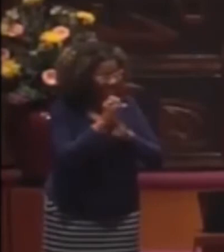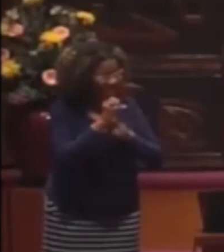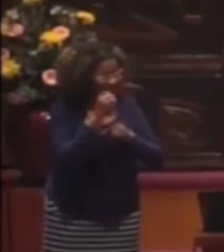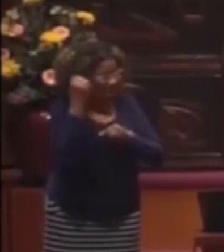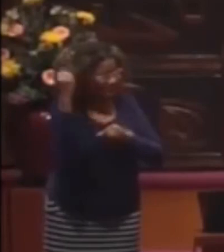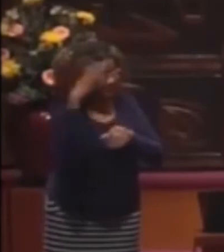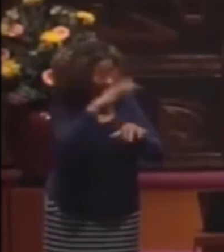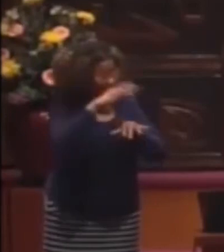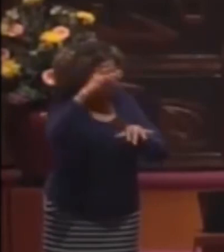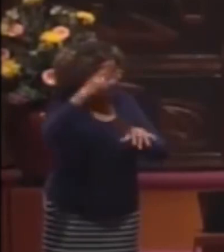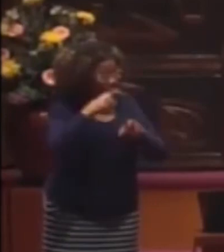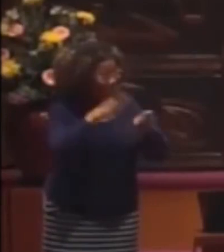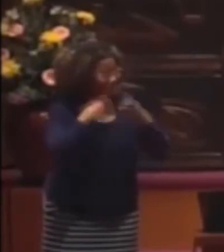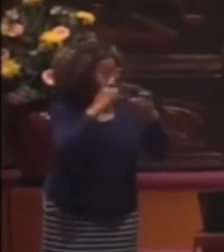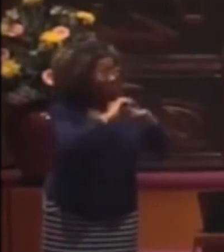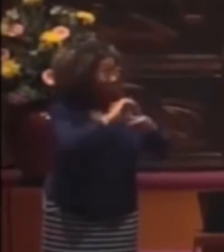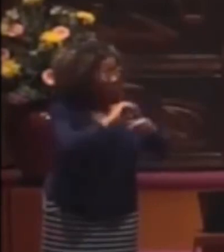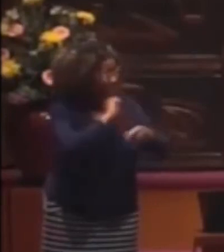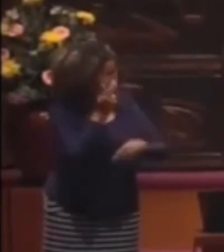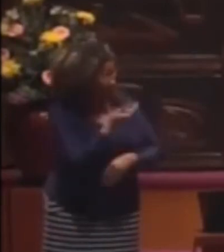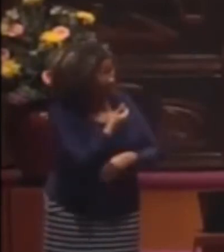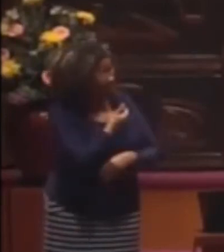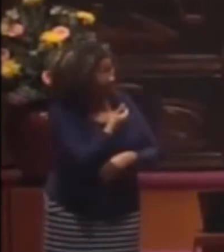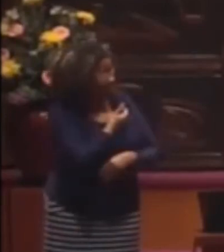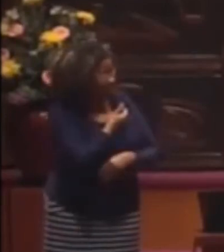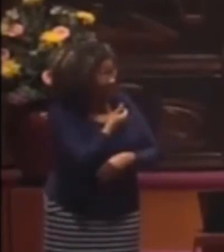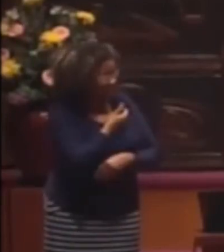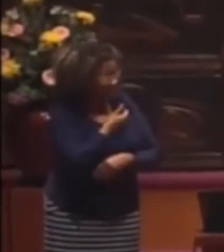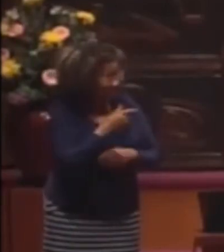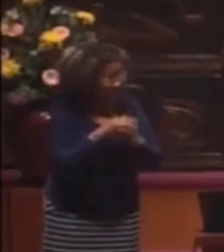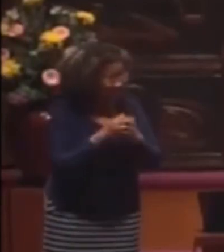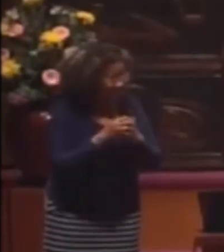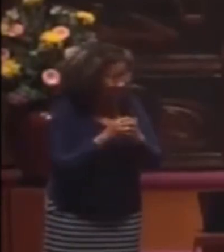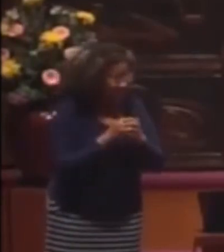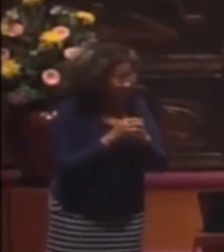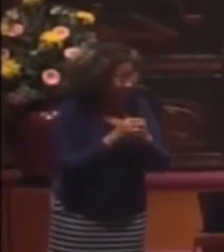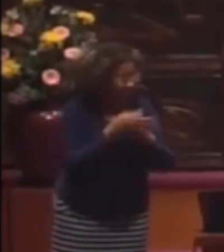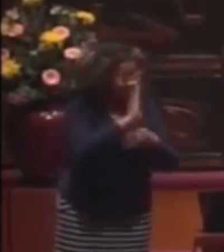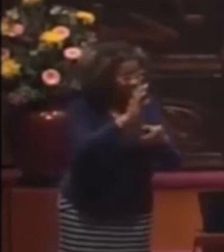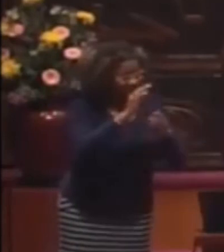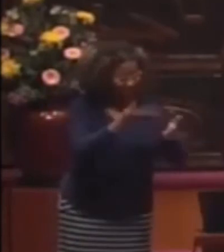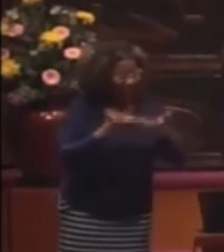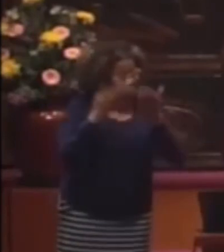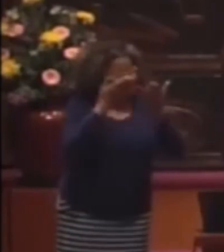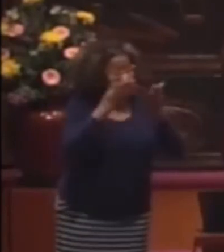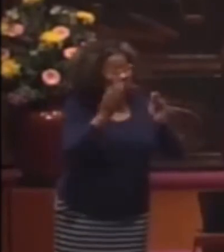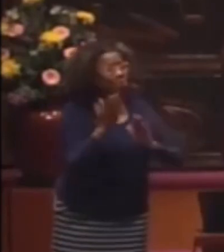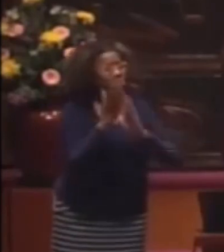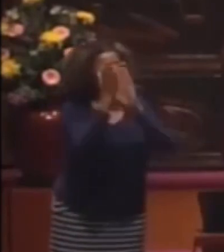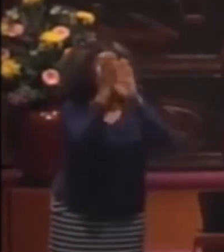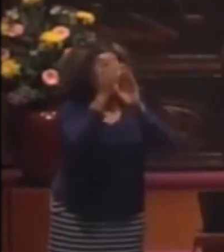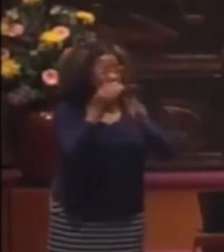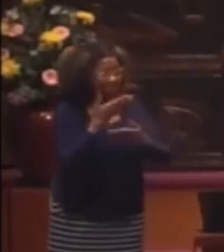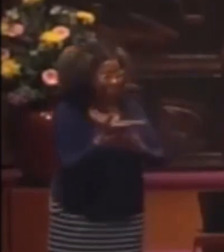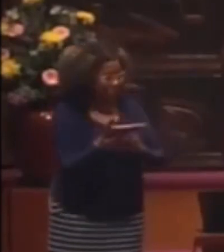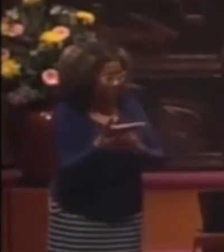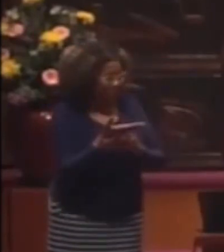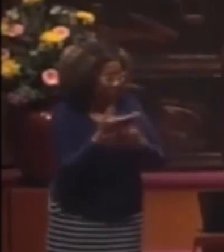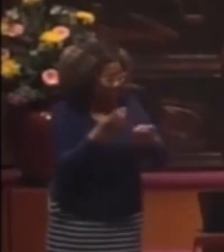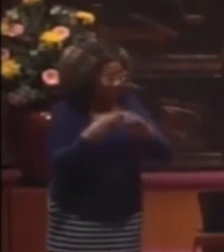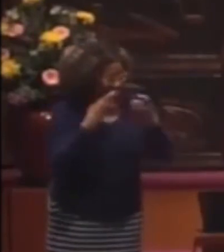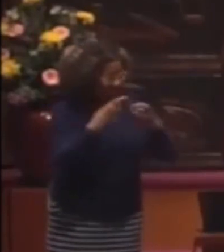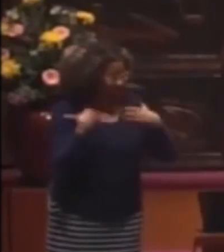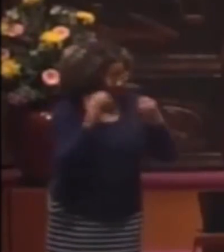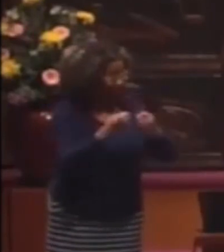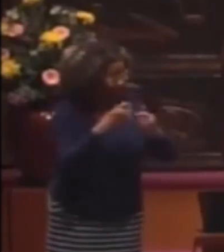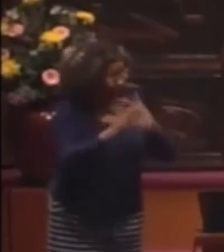you and be gracious to you. Yisadonai panav elecha v'yasem lecha shalom. May God lift up God's presence to you and grant you wholeness and